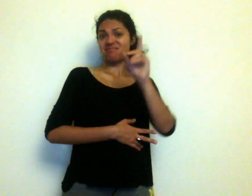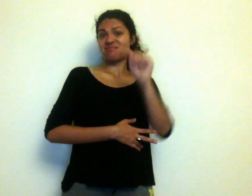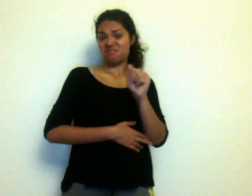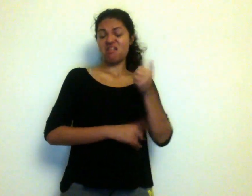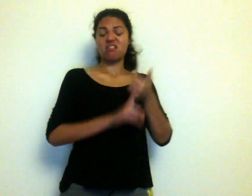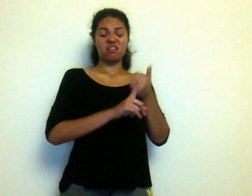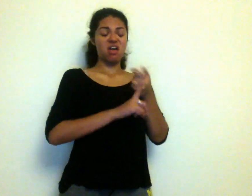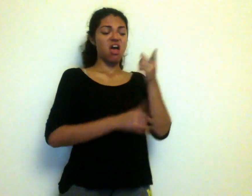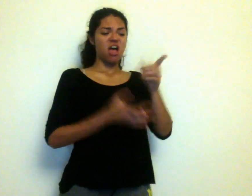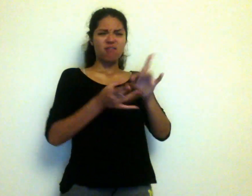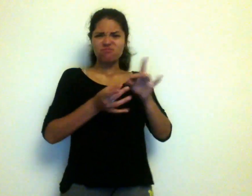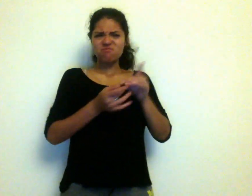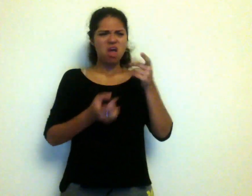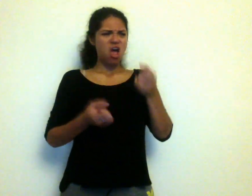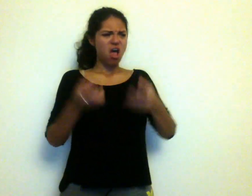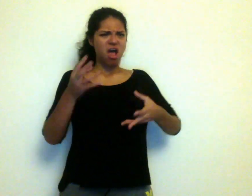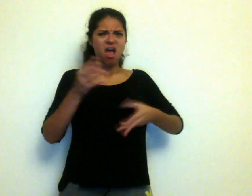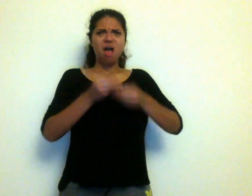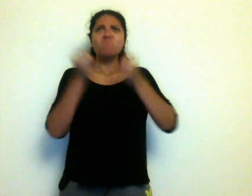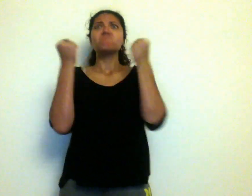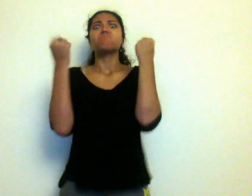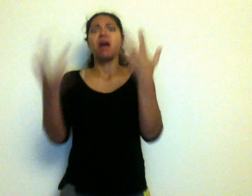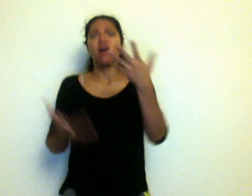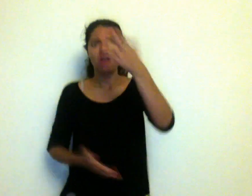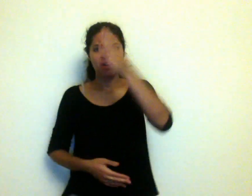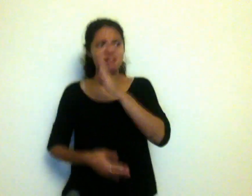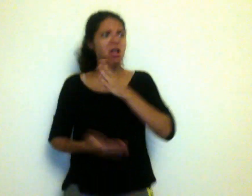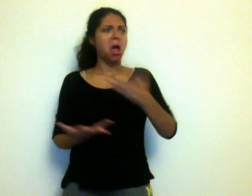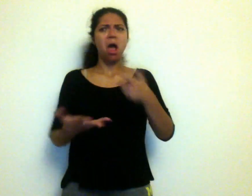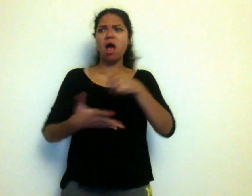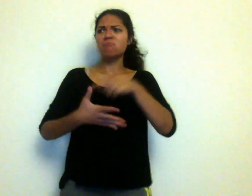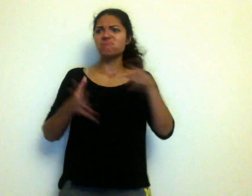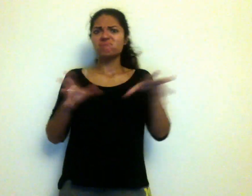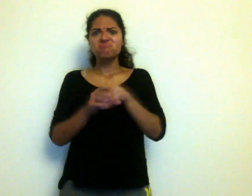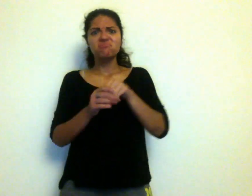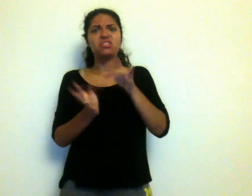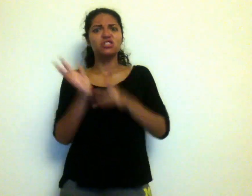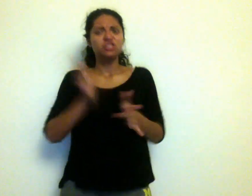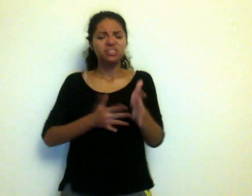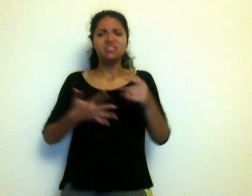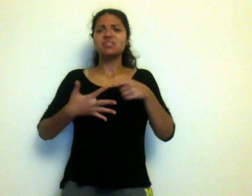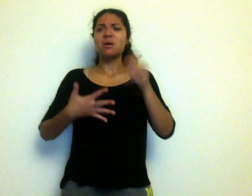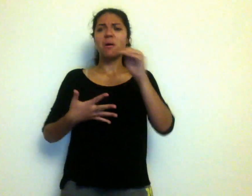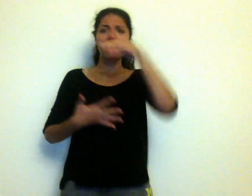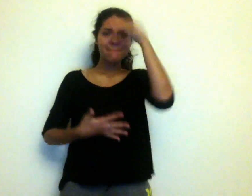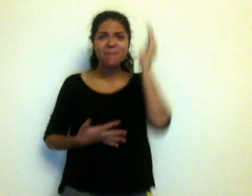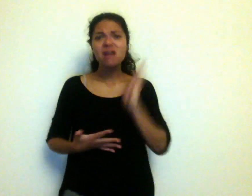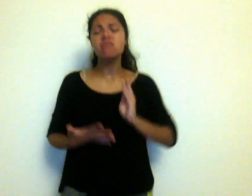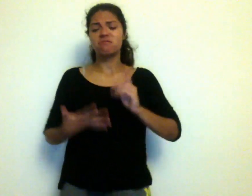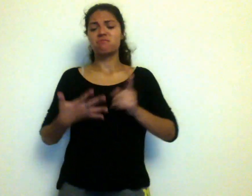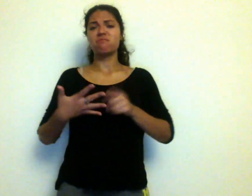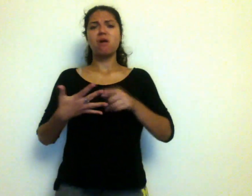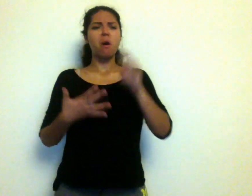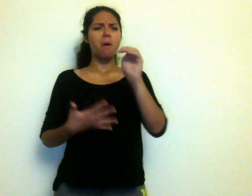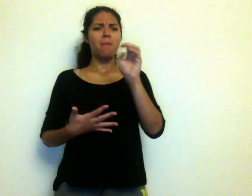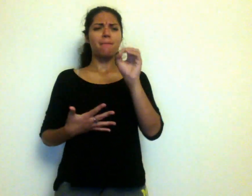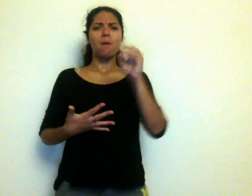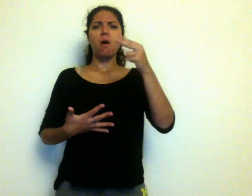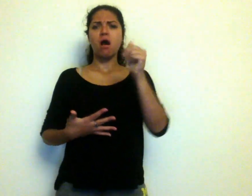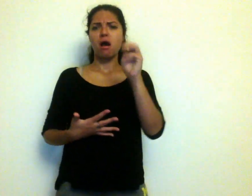included Jesus. He included even Mary. He even included Buddha. He even included Muhammad. His was a cosmic